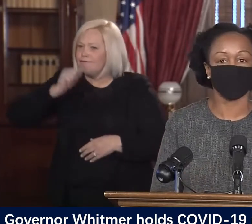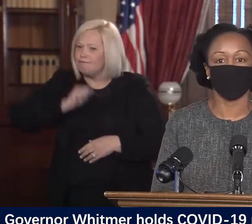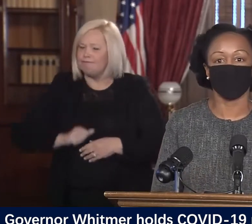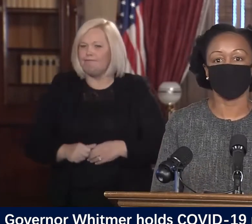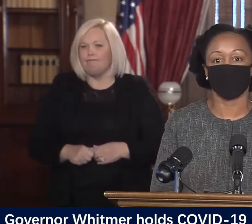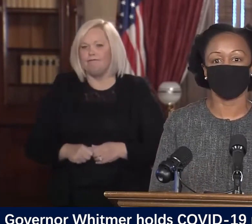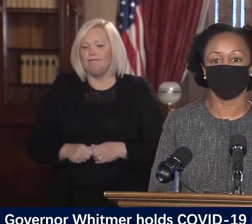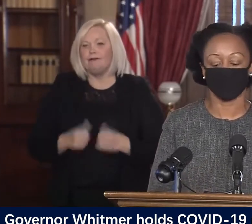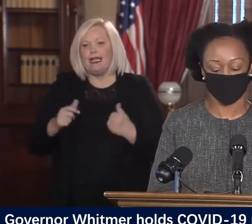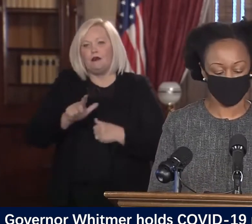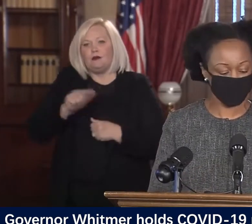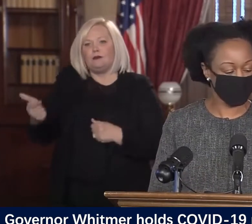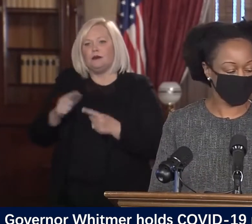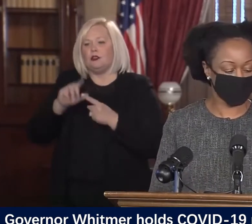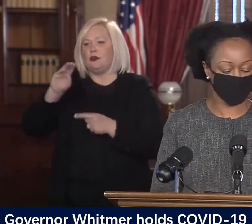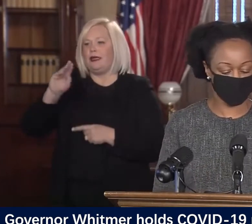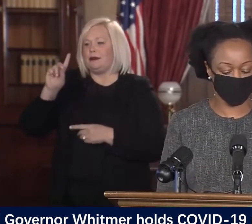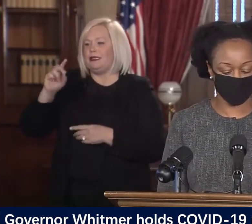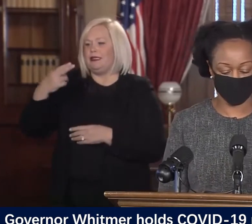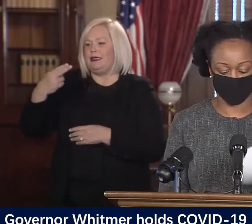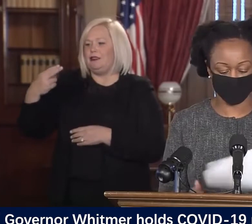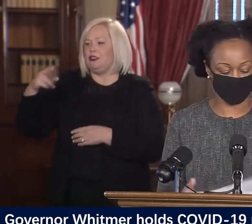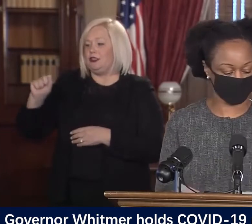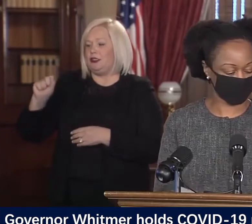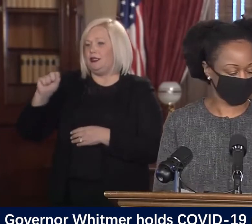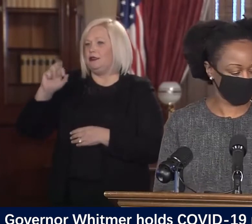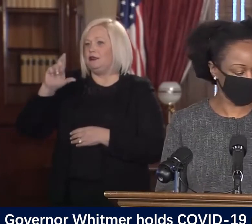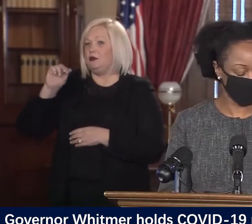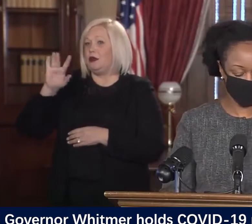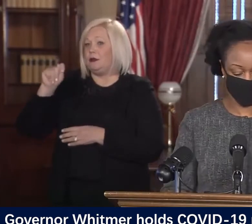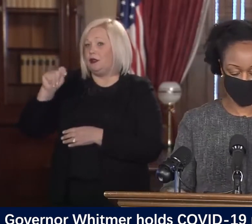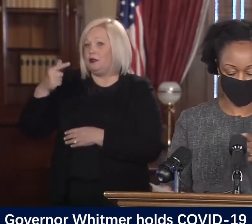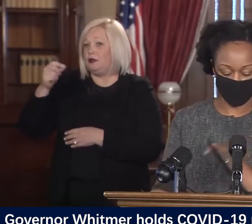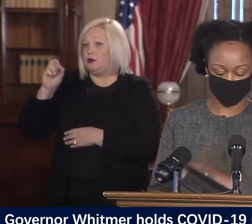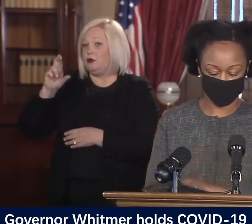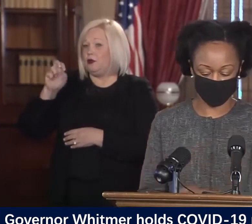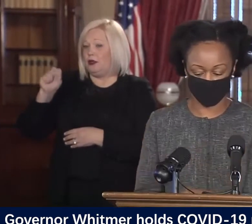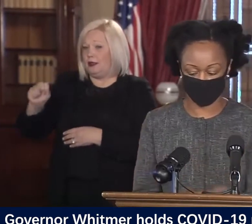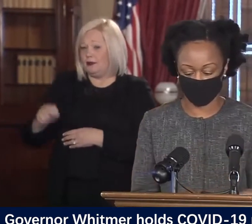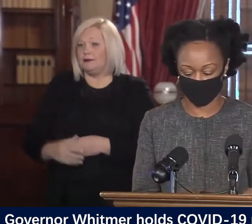over to MDHHS Director Robert Gordon.